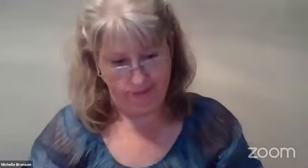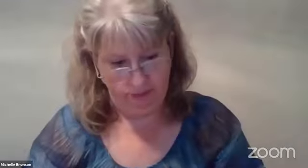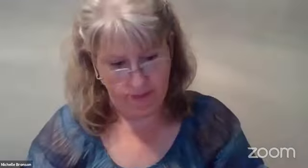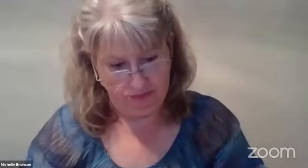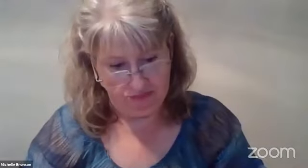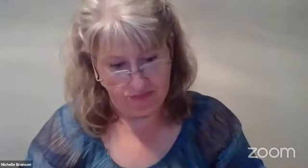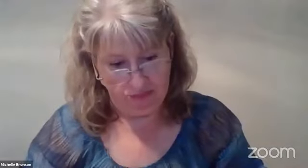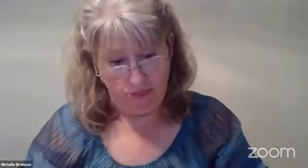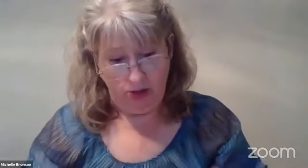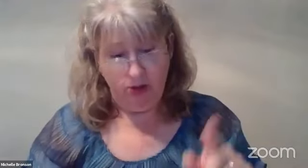Family Services.